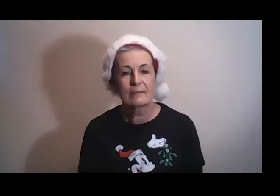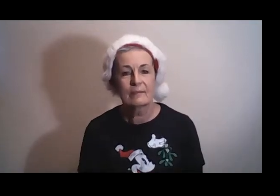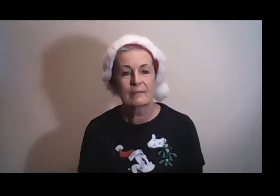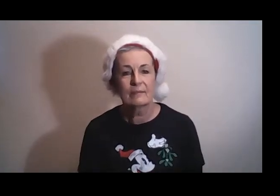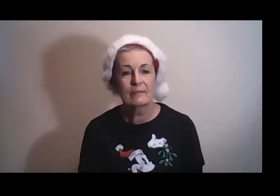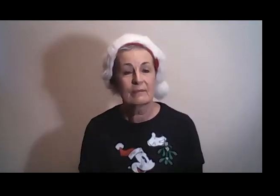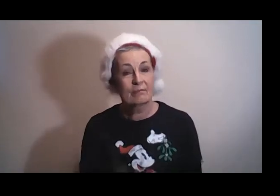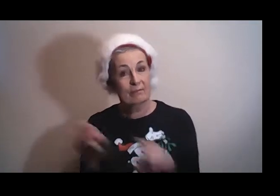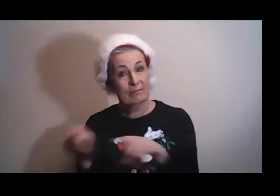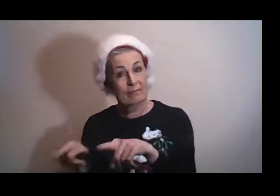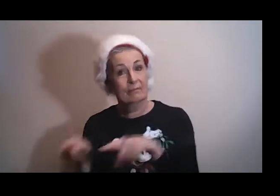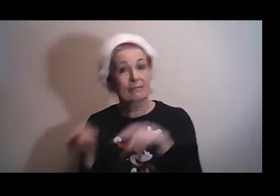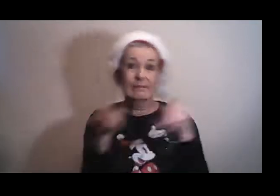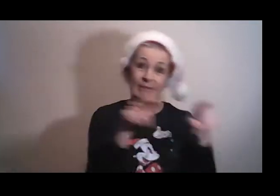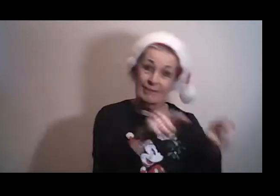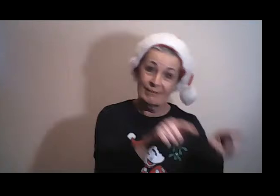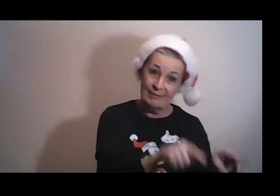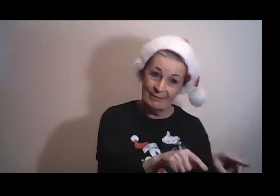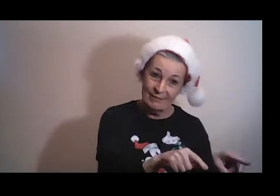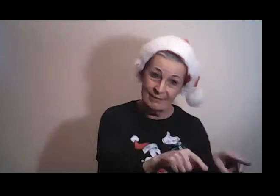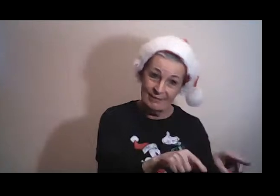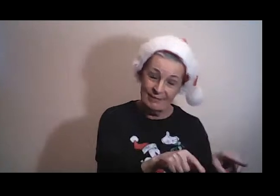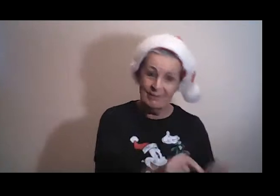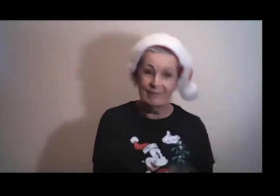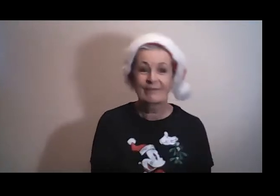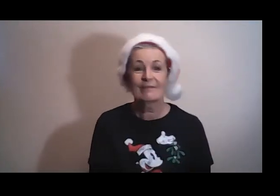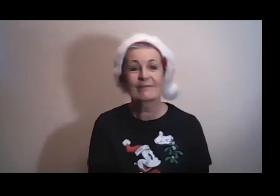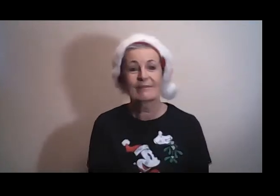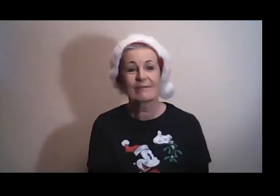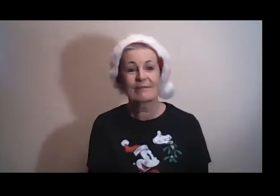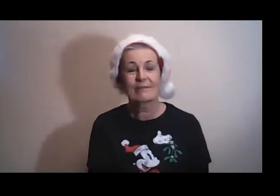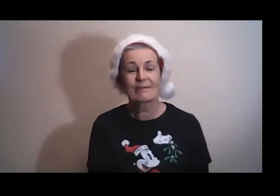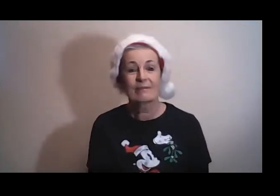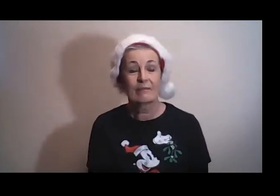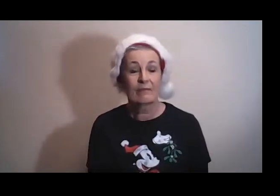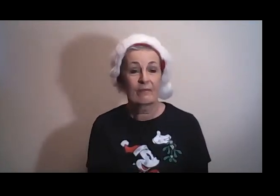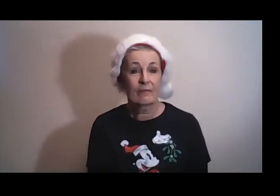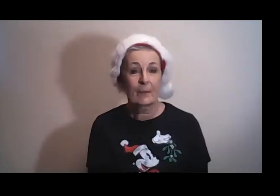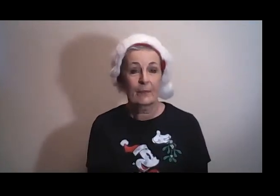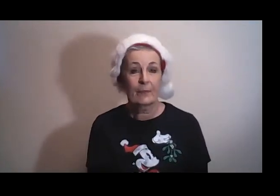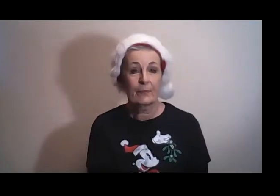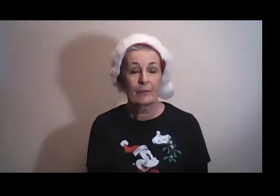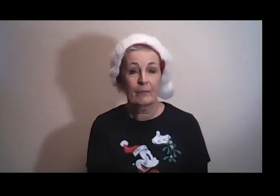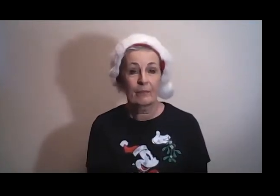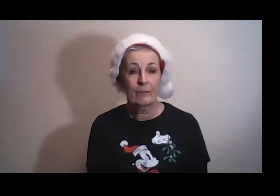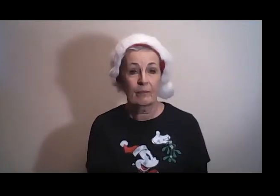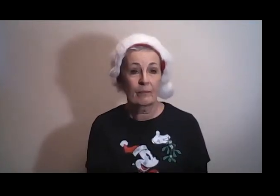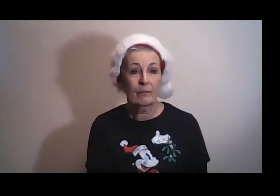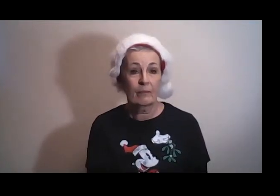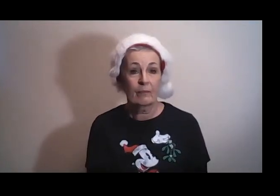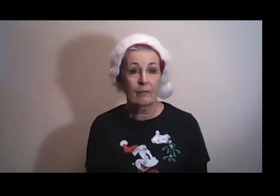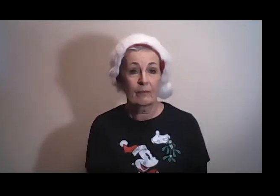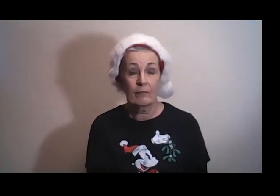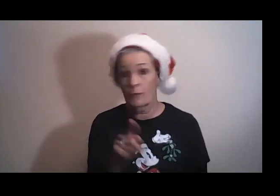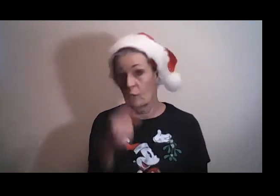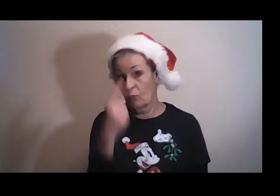So I'm going from one side to the other. If you like, then it's up to you. If you want to do the same as I